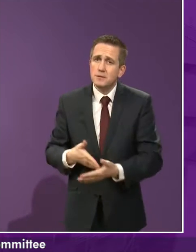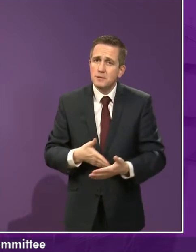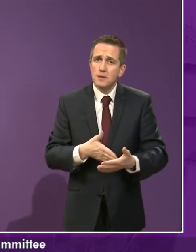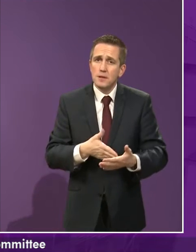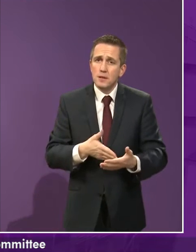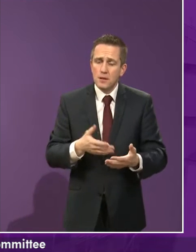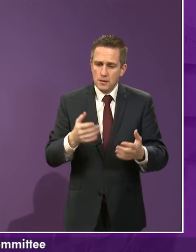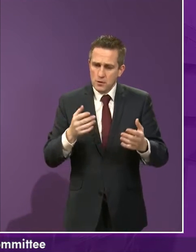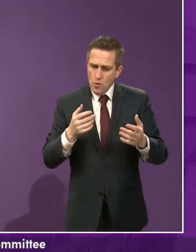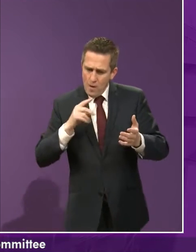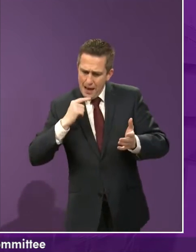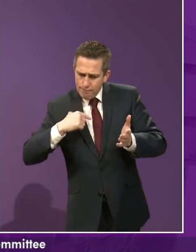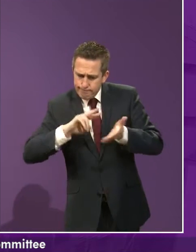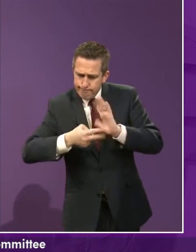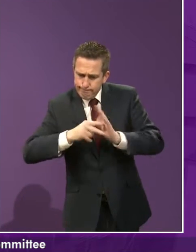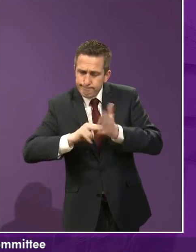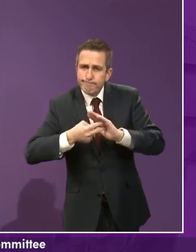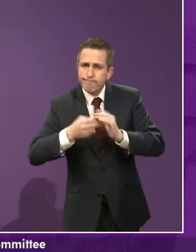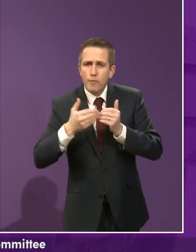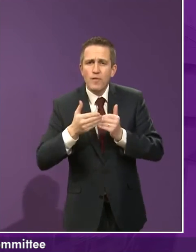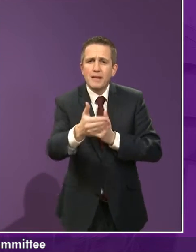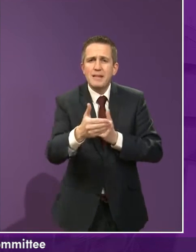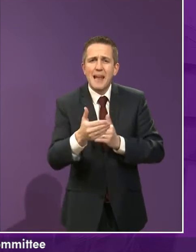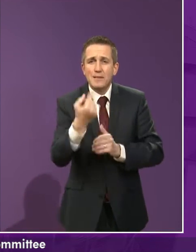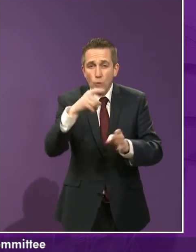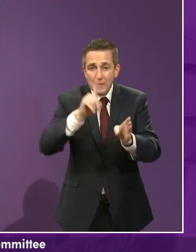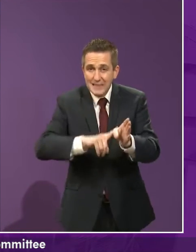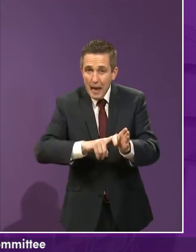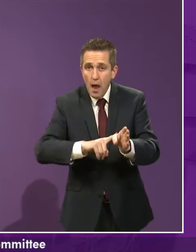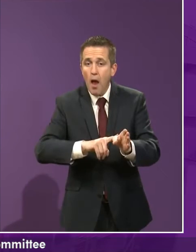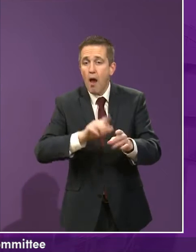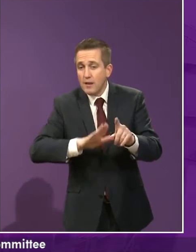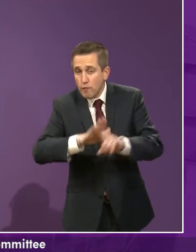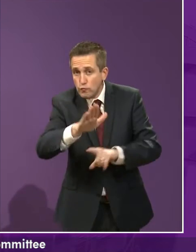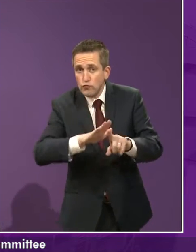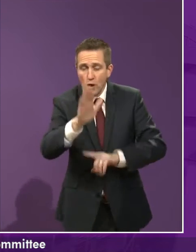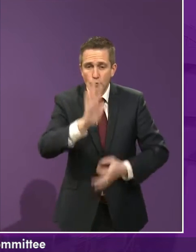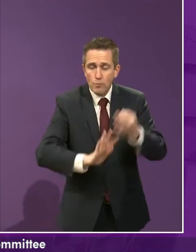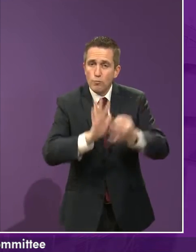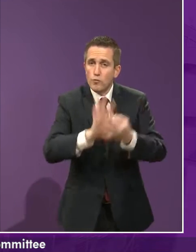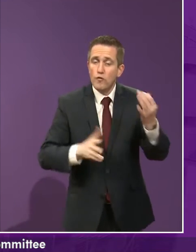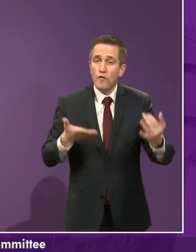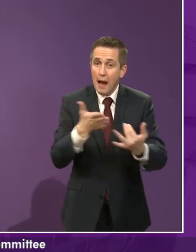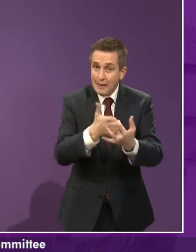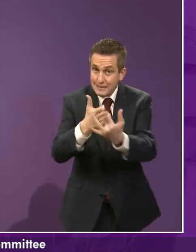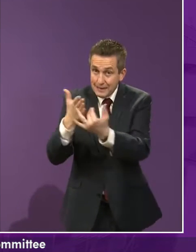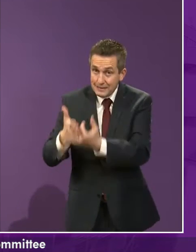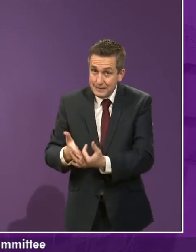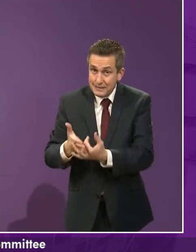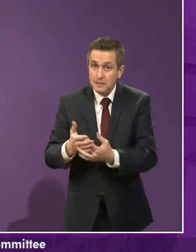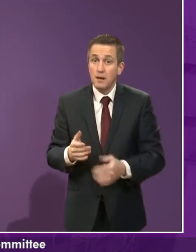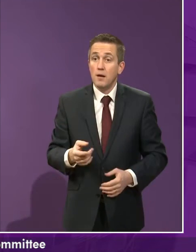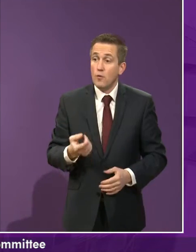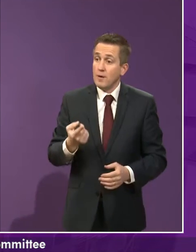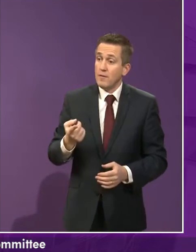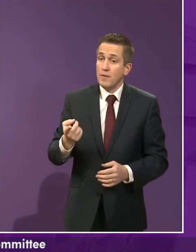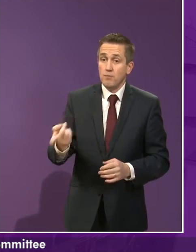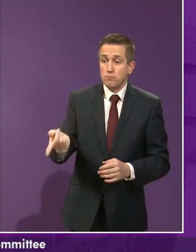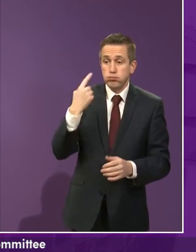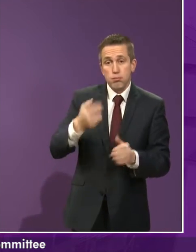into the estate over the next year and beyond, including bringing in a company